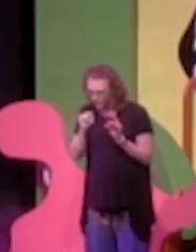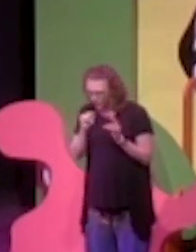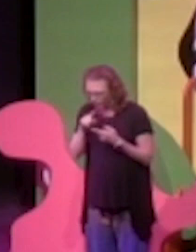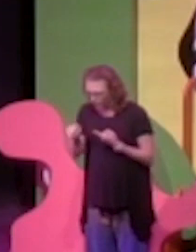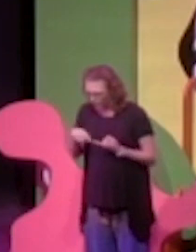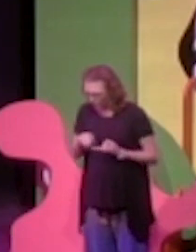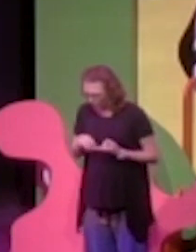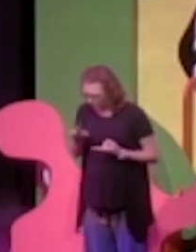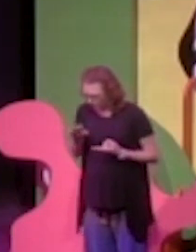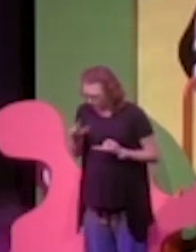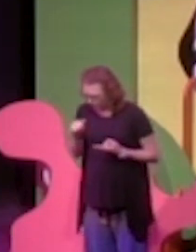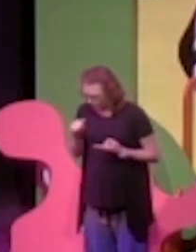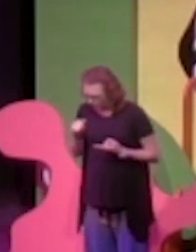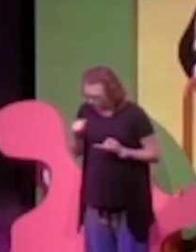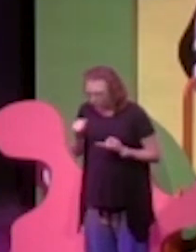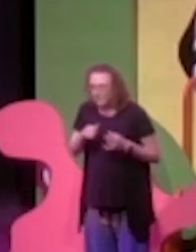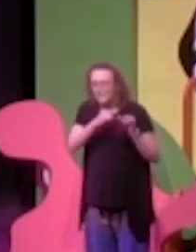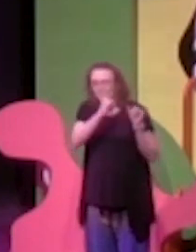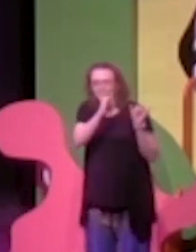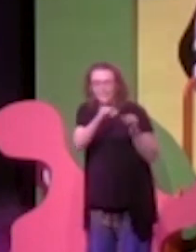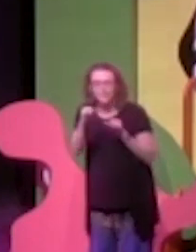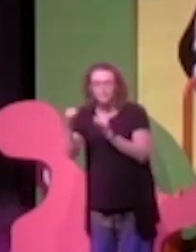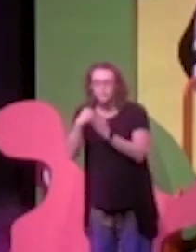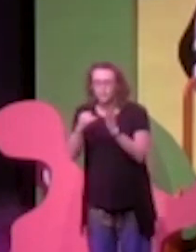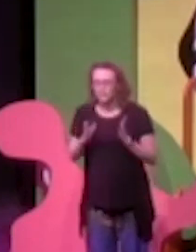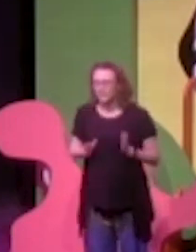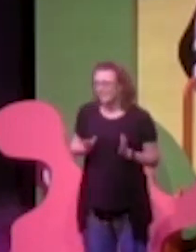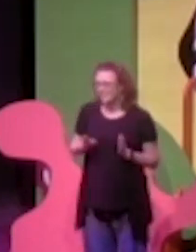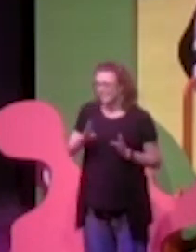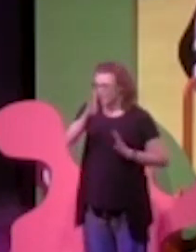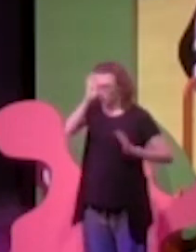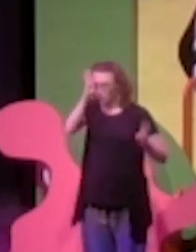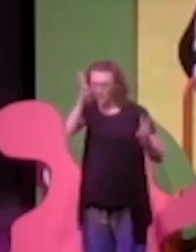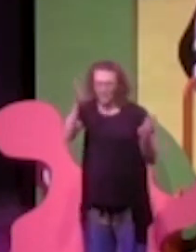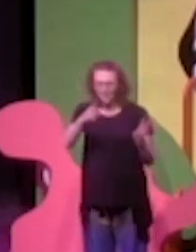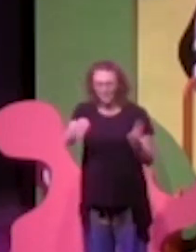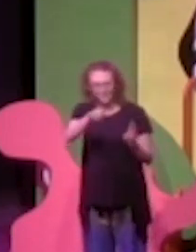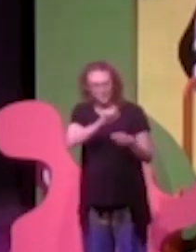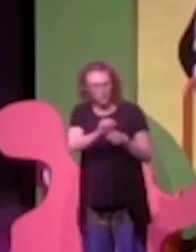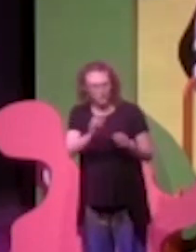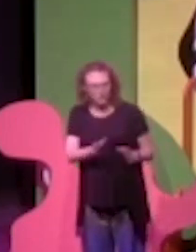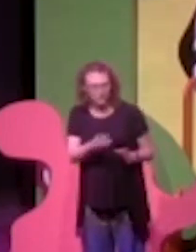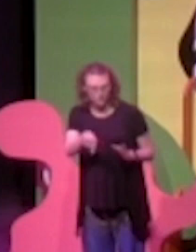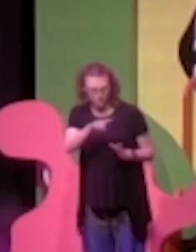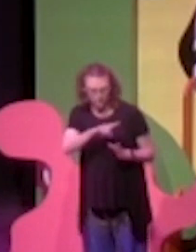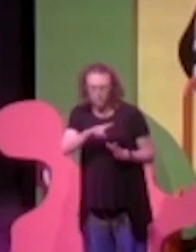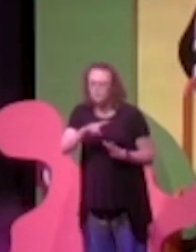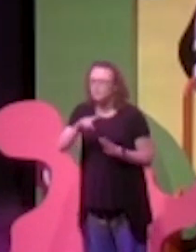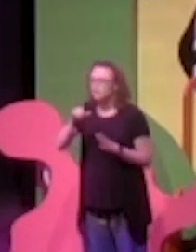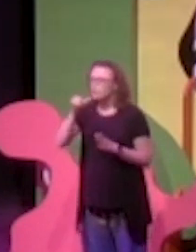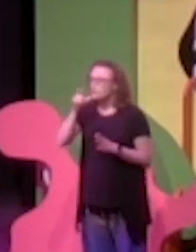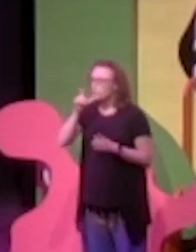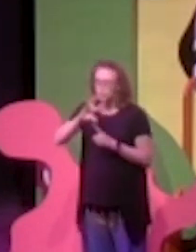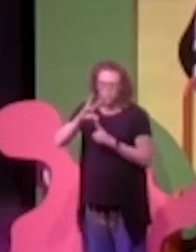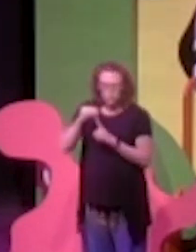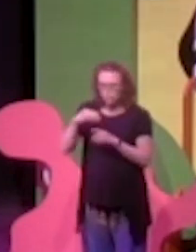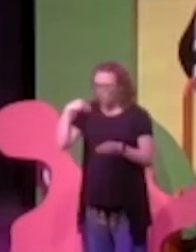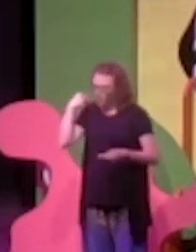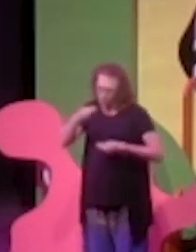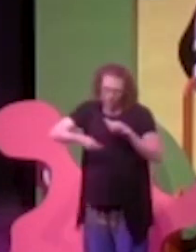about individual artists, creative workers, culture bearers. There's been a lot of discussion